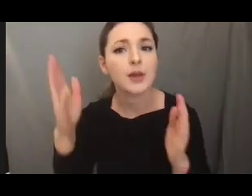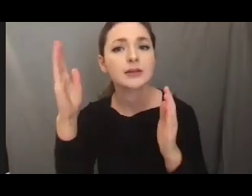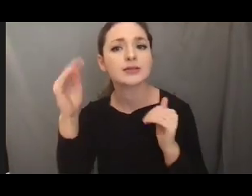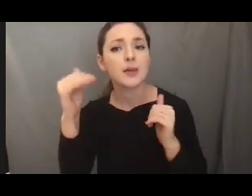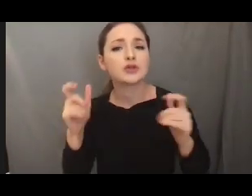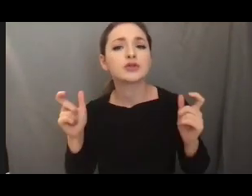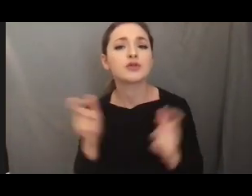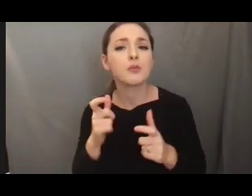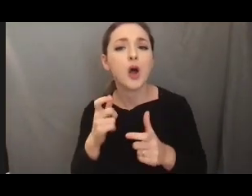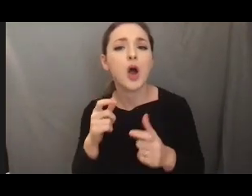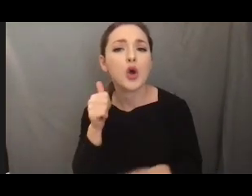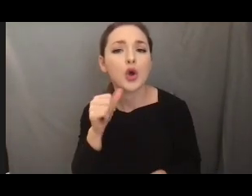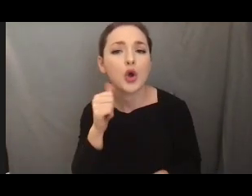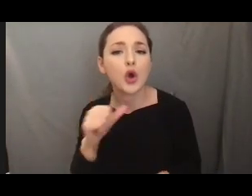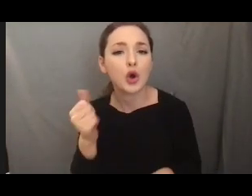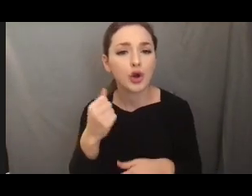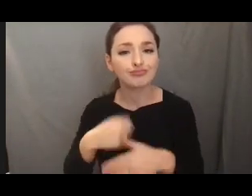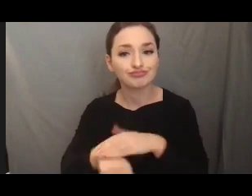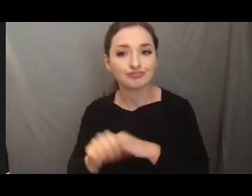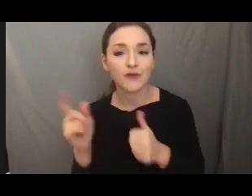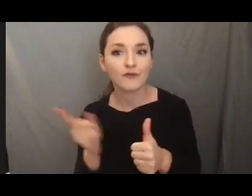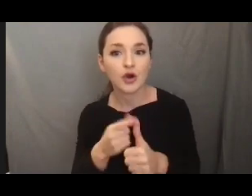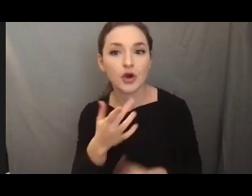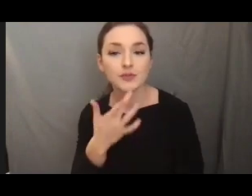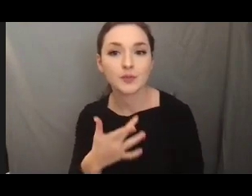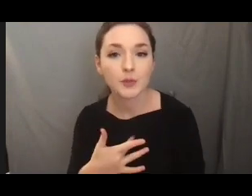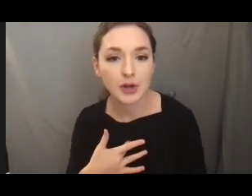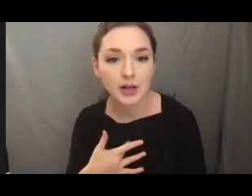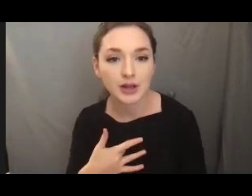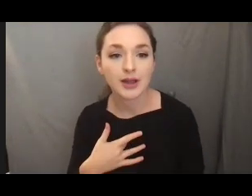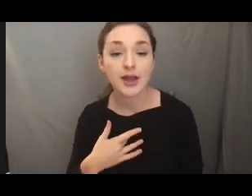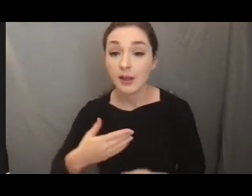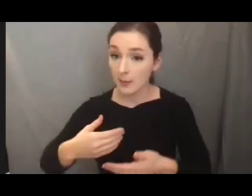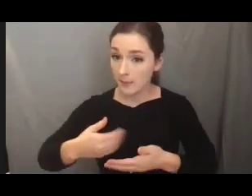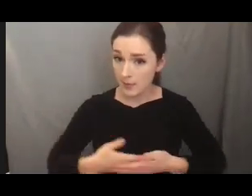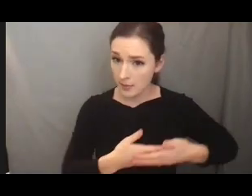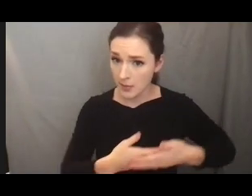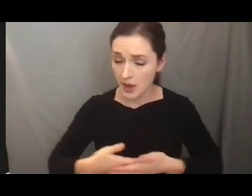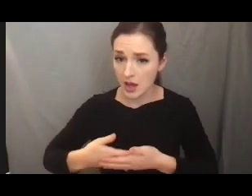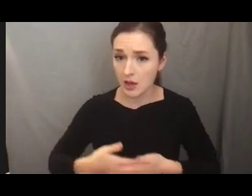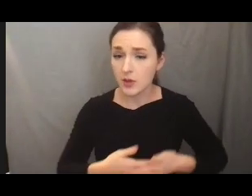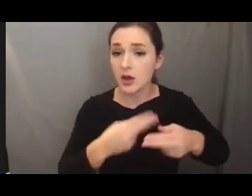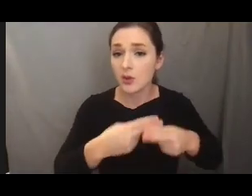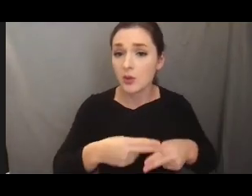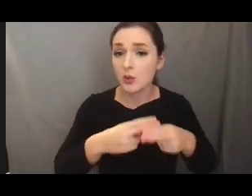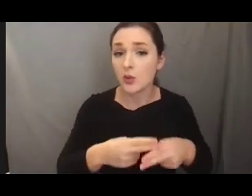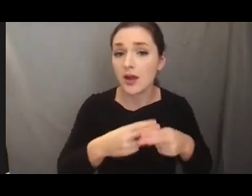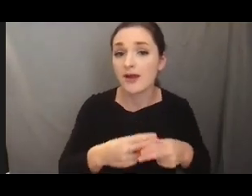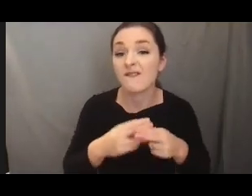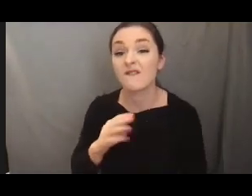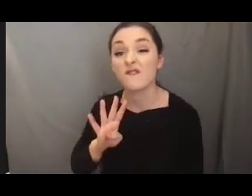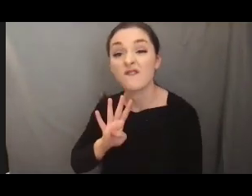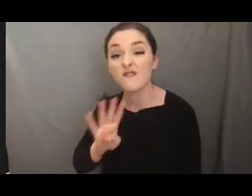Clarksville, Tennessee in 1940. Life for a baby who weighed just over 4 pounds at birth was sure to